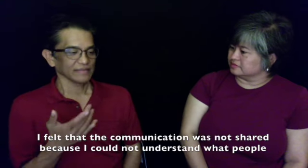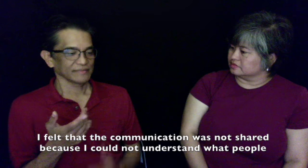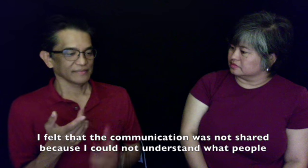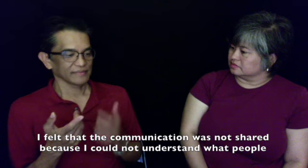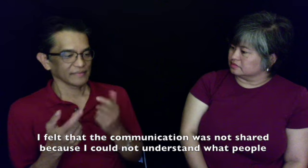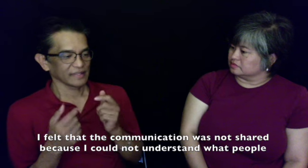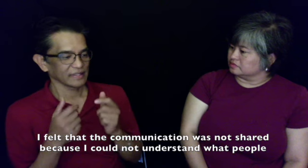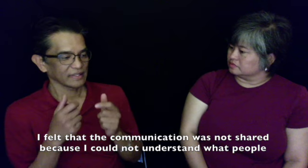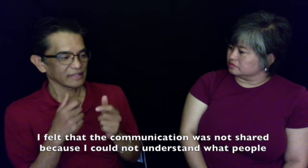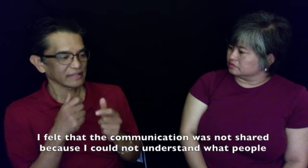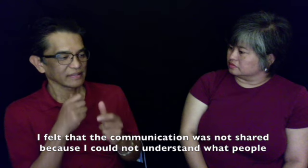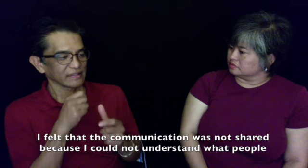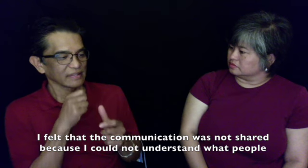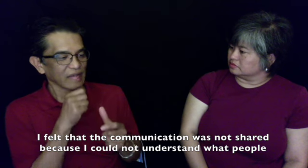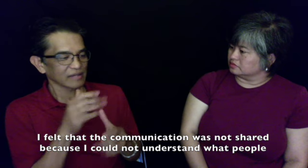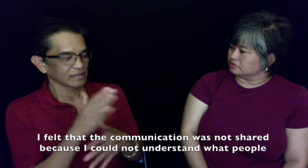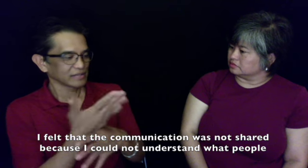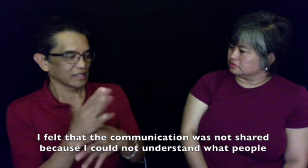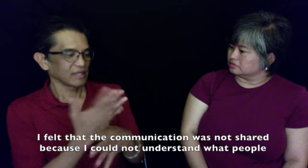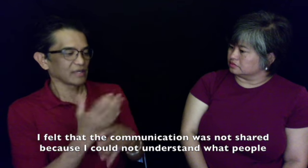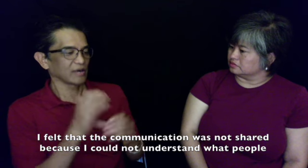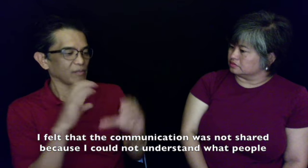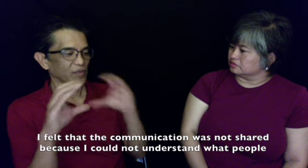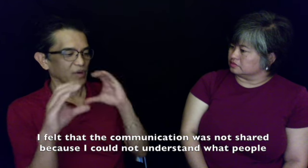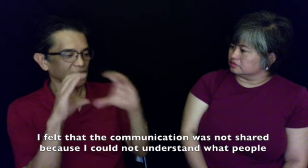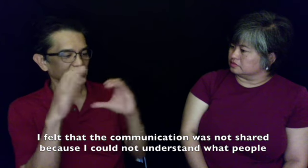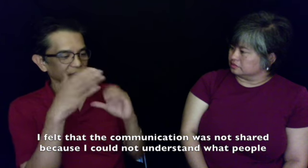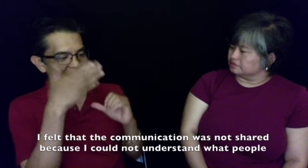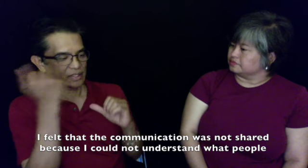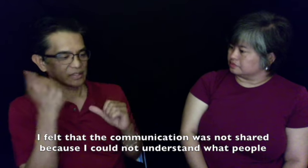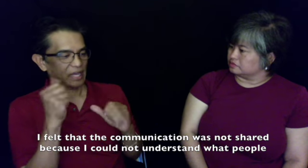I felt that the communication was not shared because I could not understand